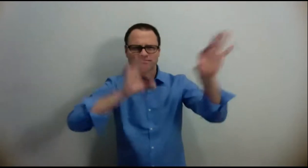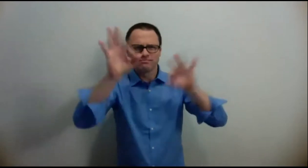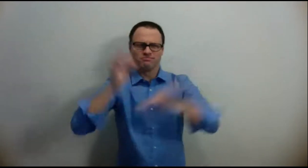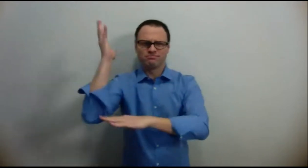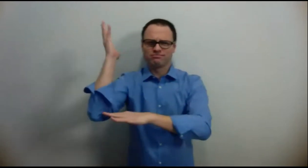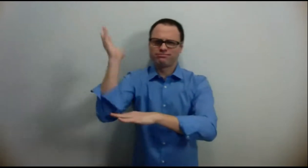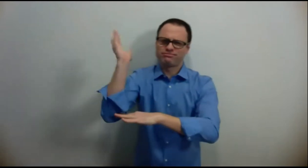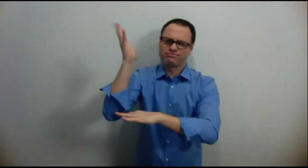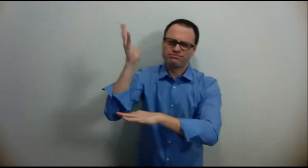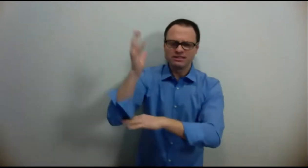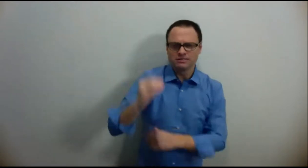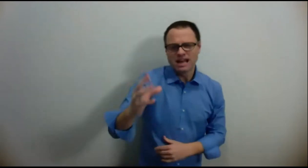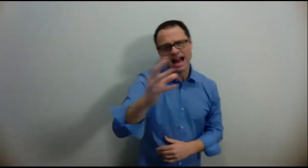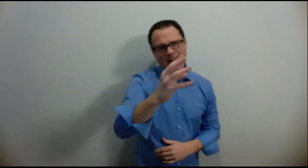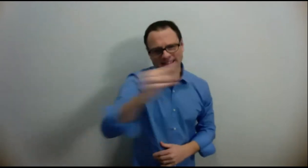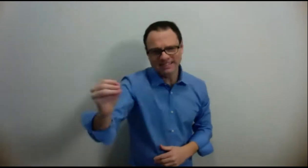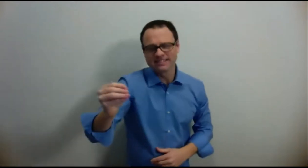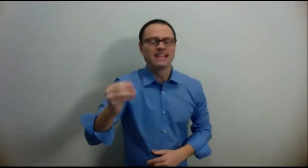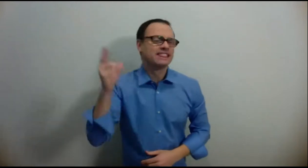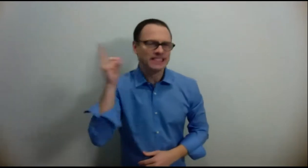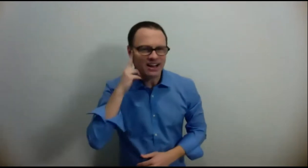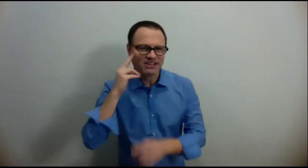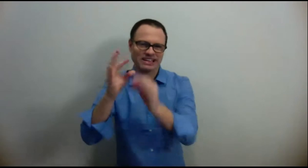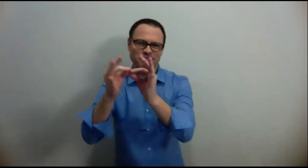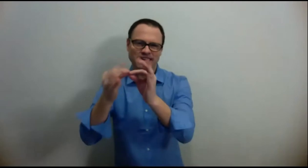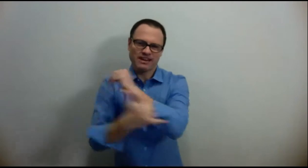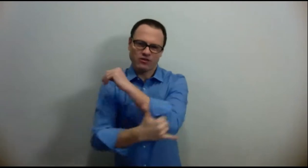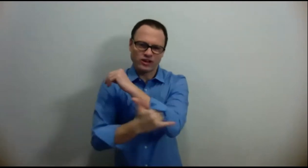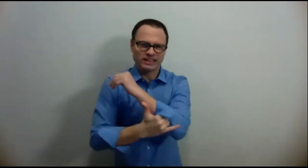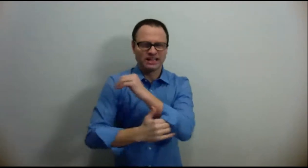And I'm responsible for the global cultural